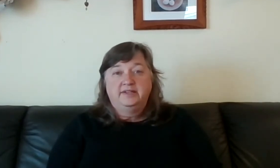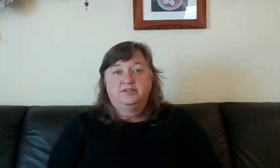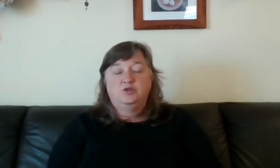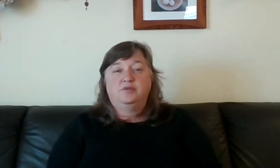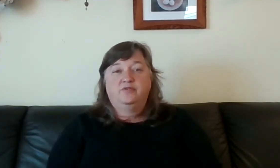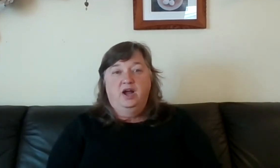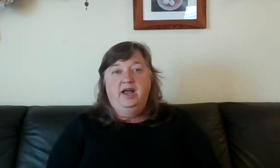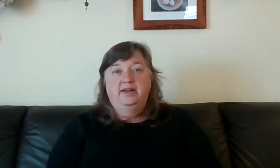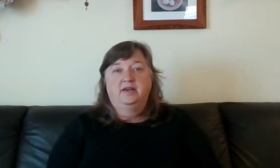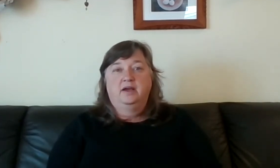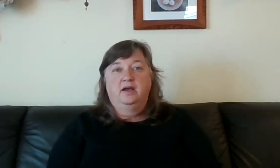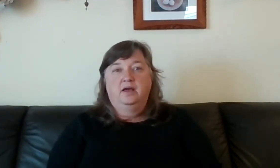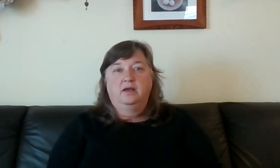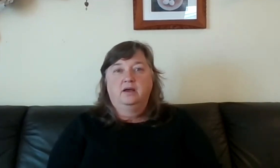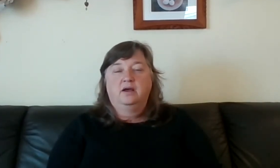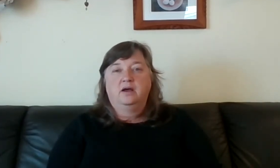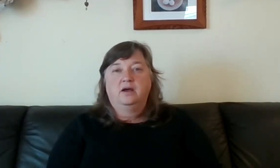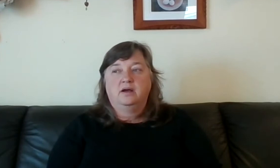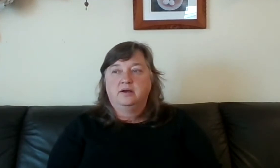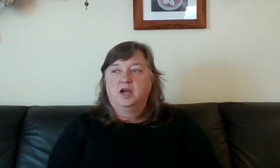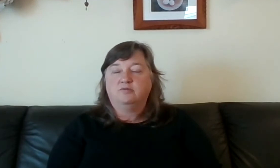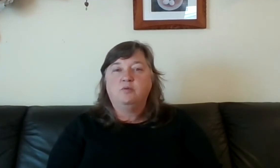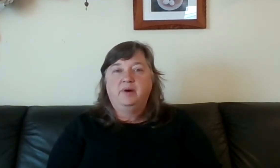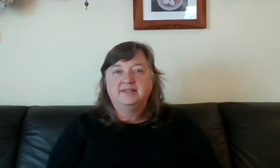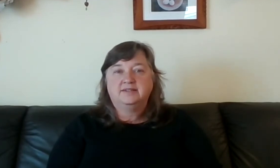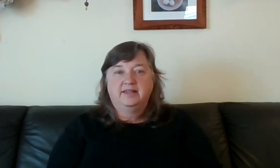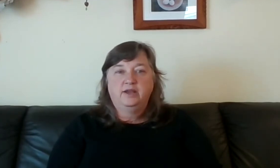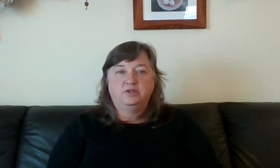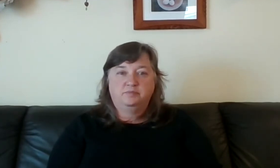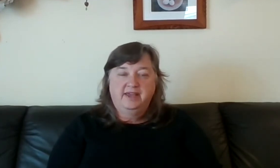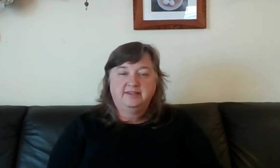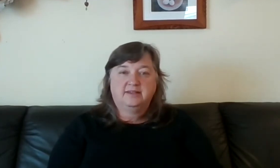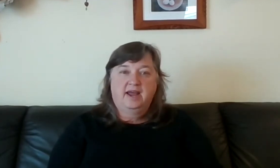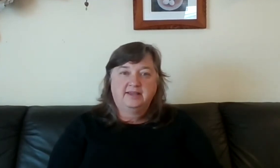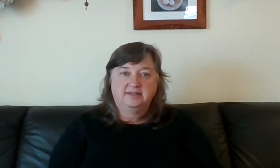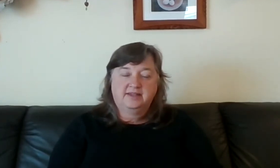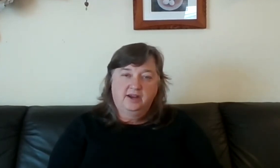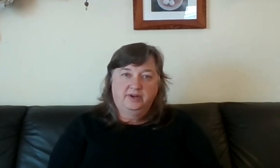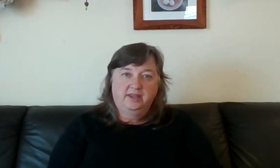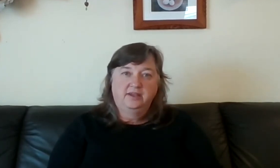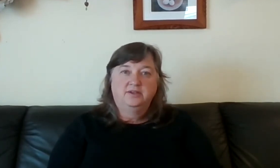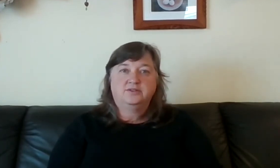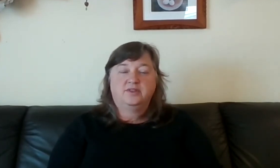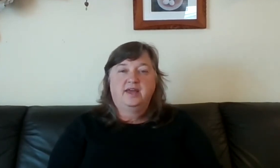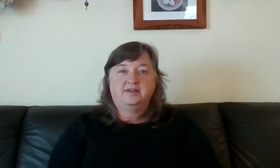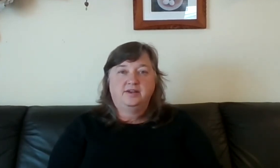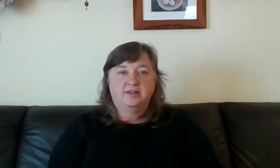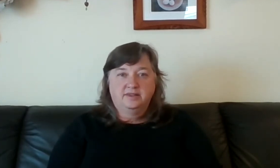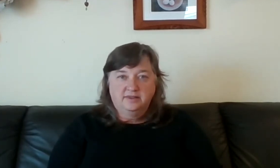to provide a robust language base that has integrity so that